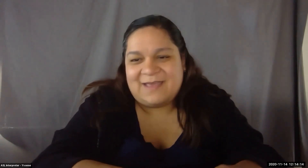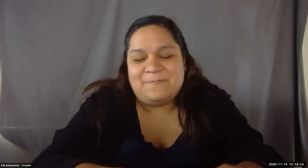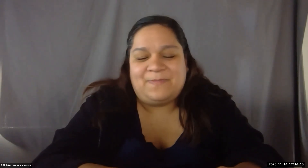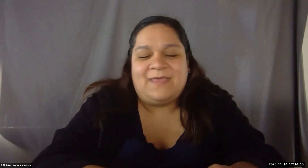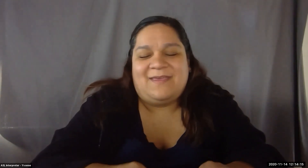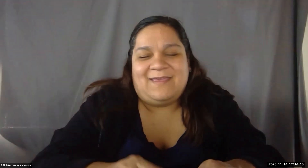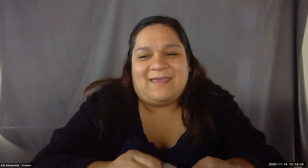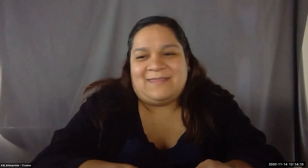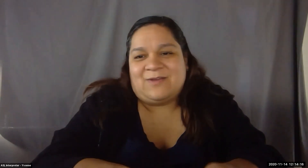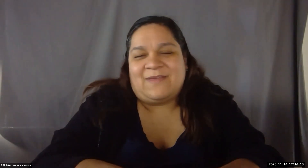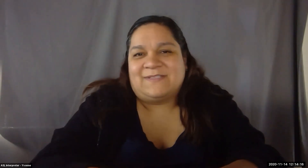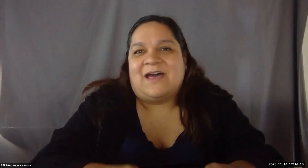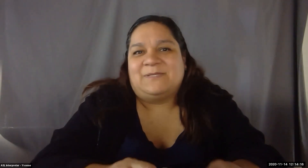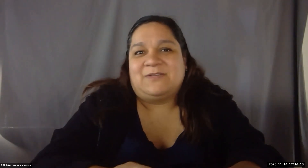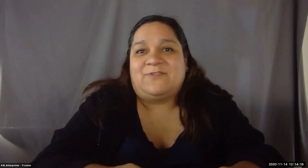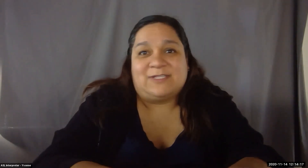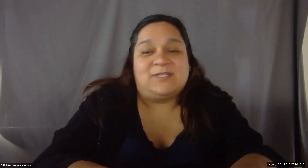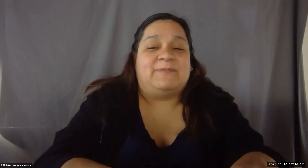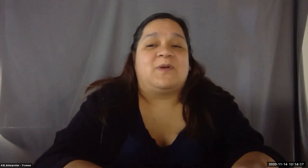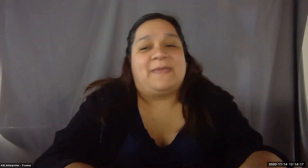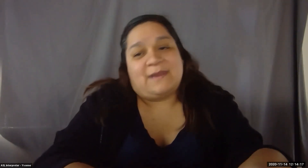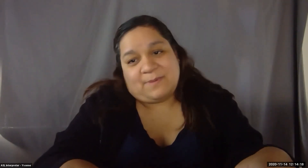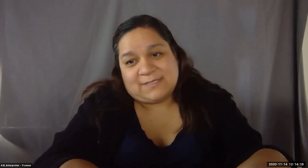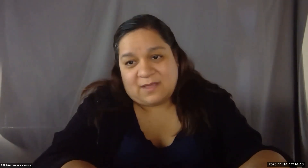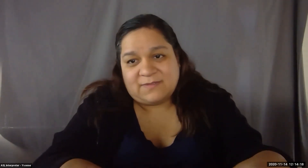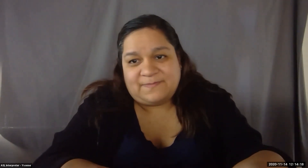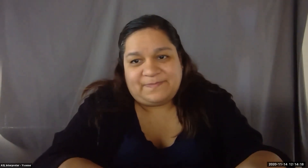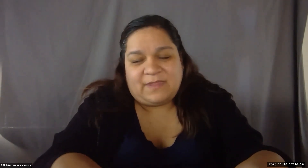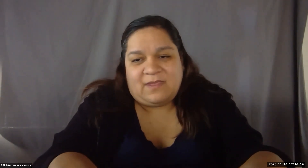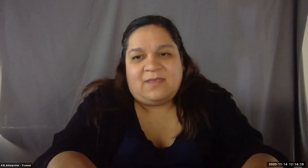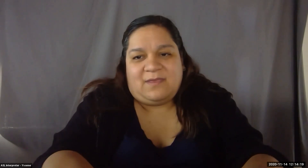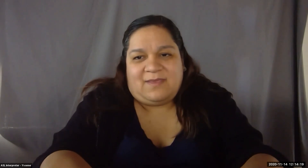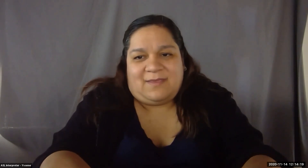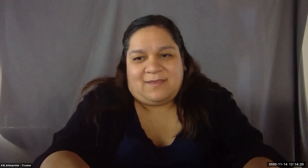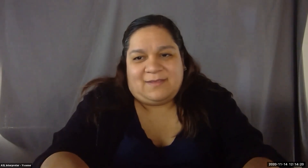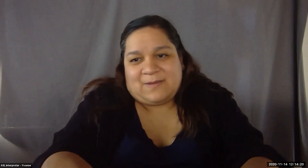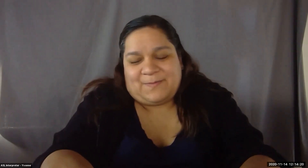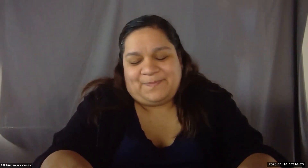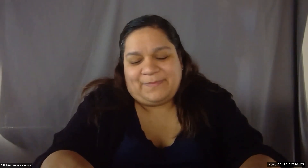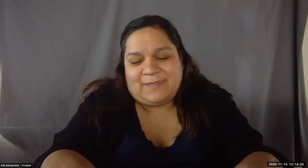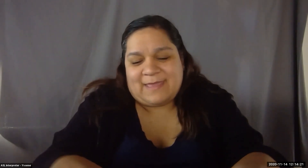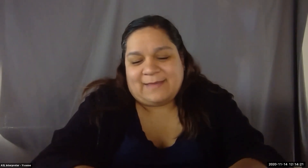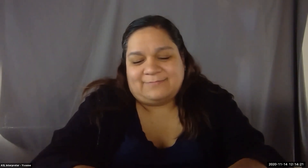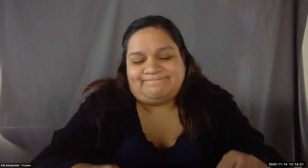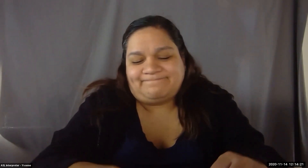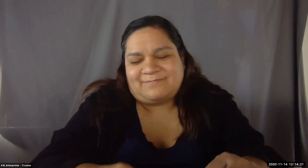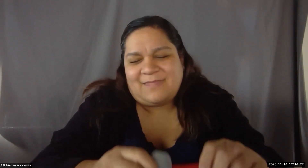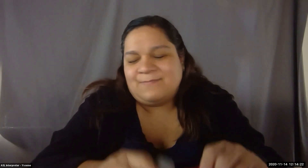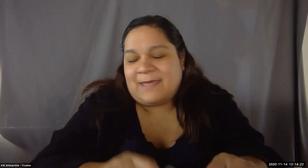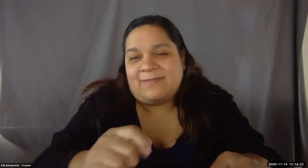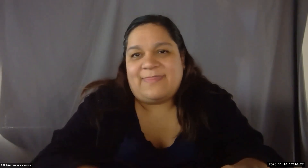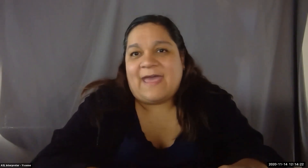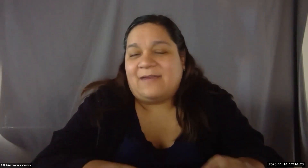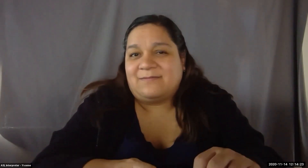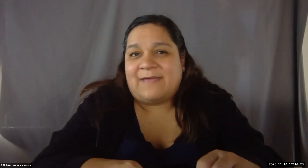for it to come. And they don't give us the option for us to be able to go pick it up ourselves. Oh. So, yeah.